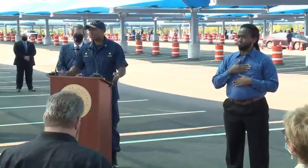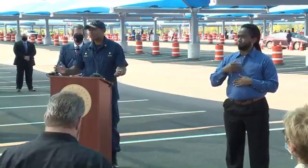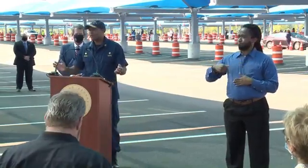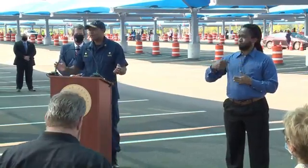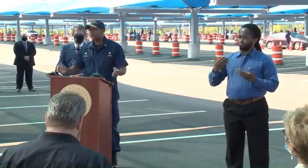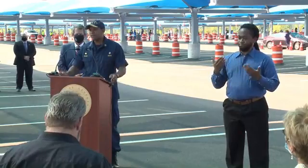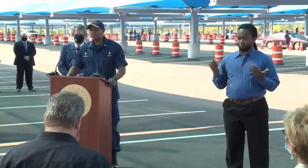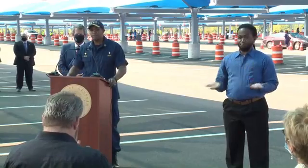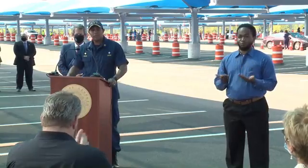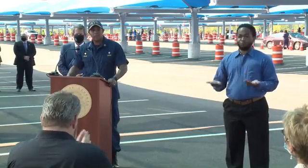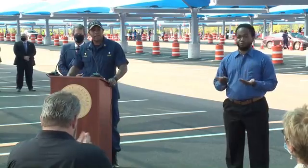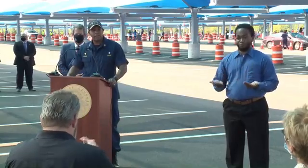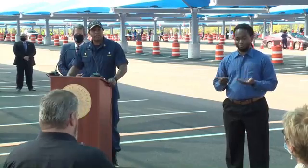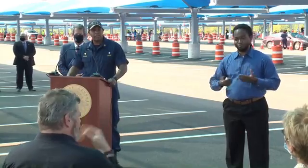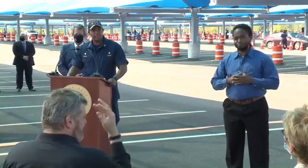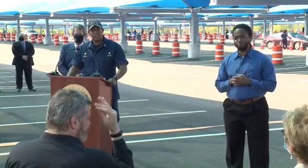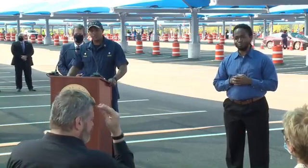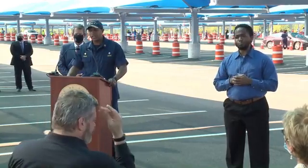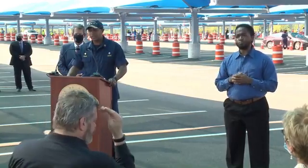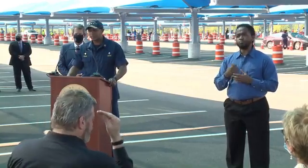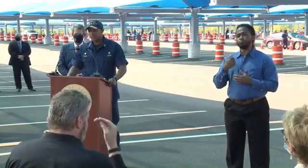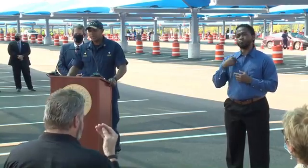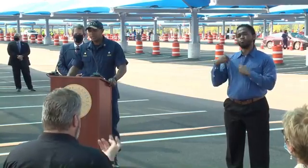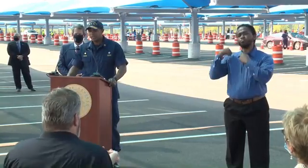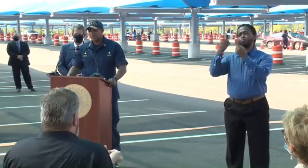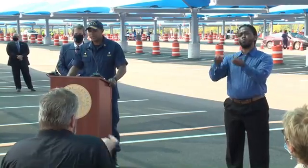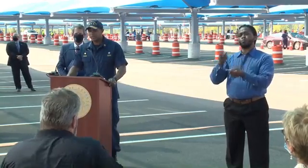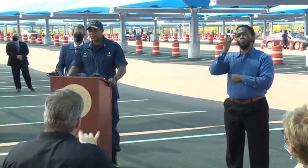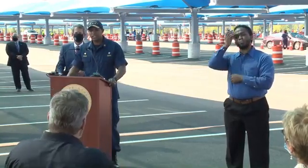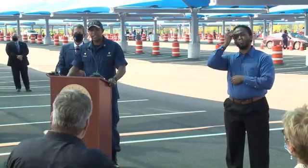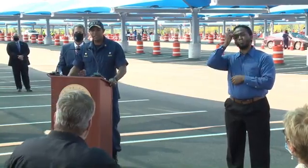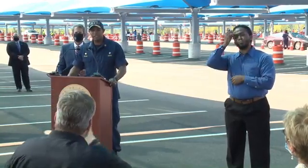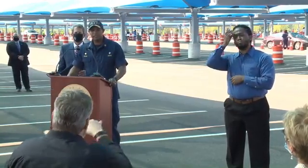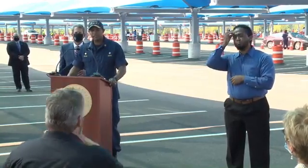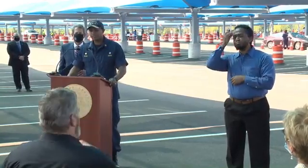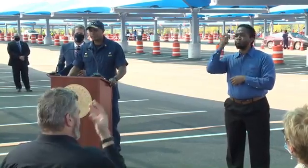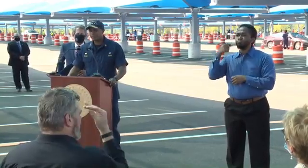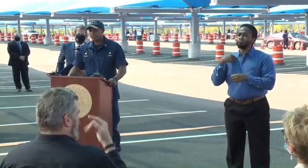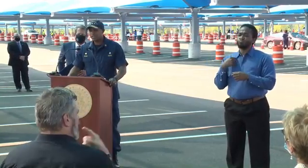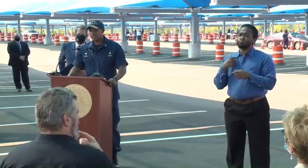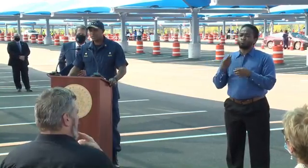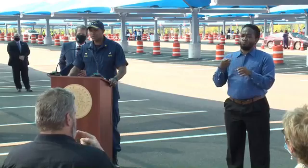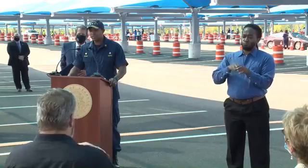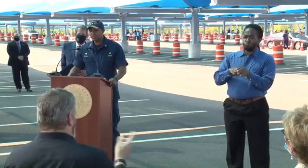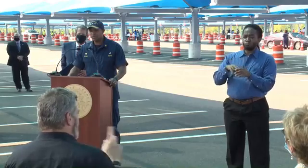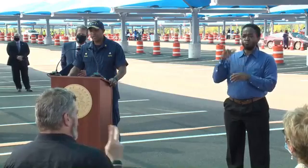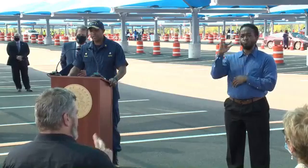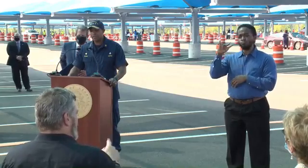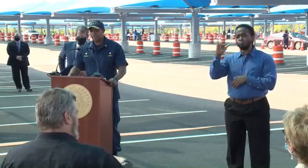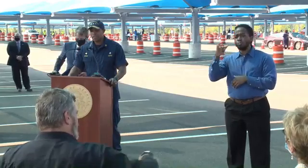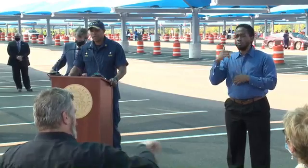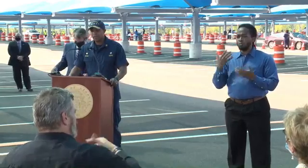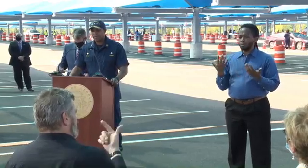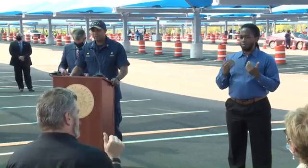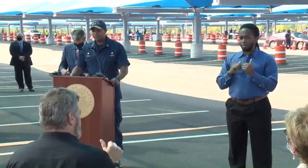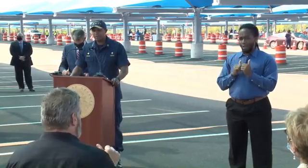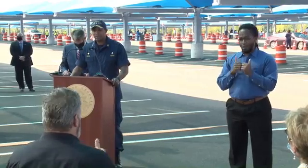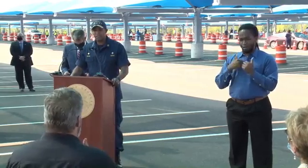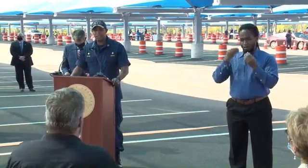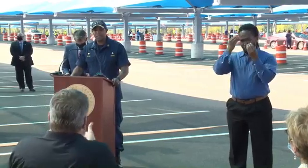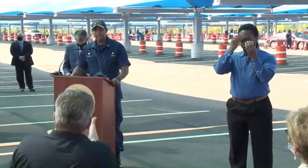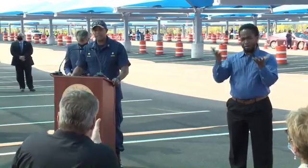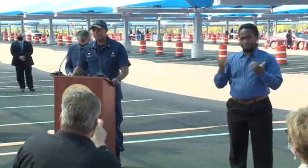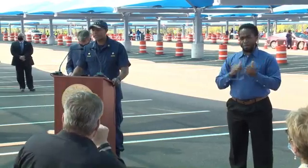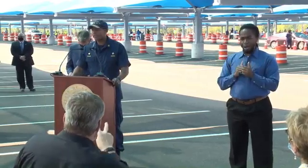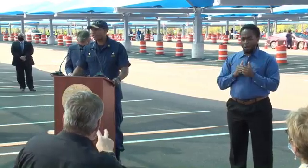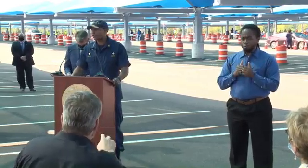say before I got on the plane this morning, and I turned on the TV, and there was a story about